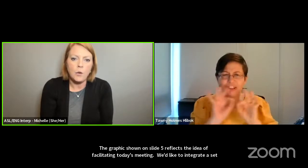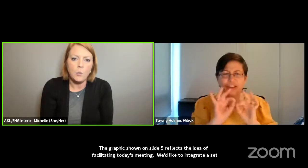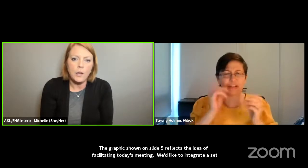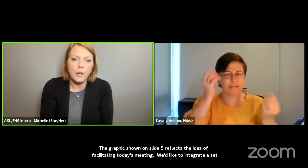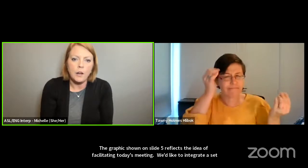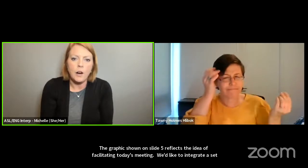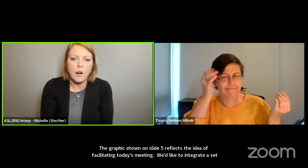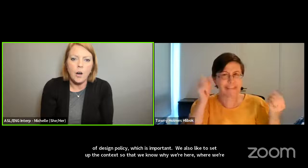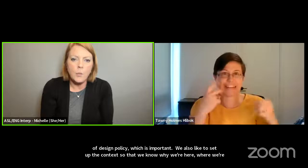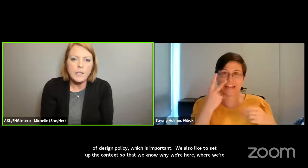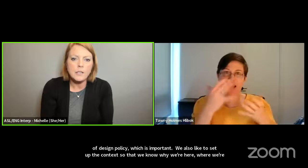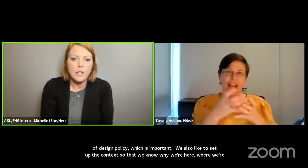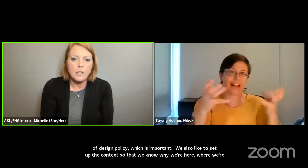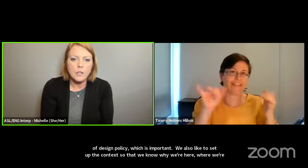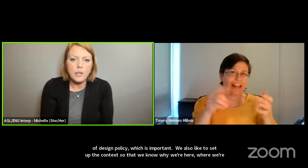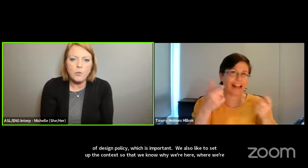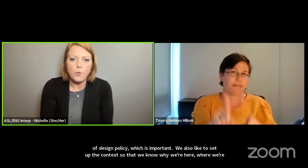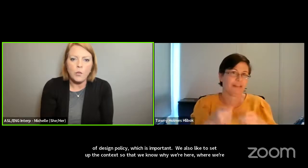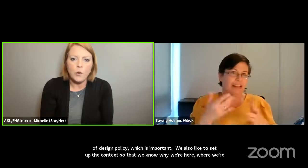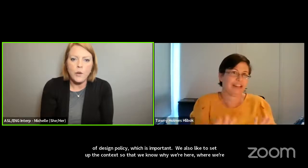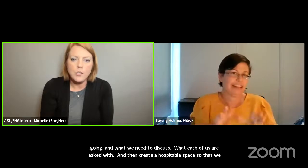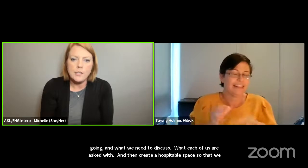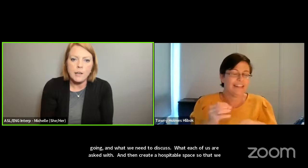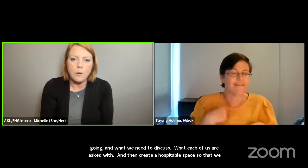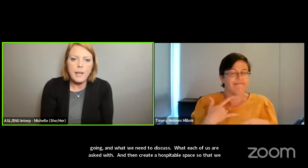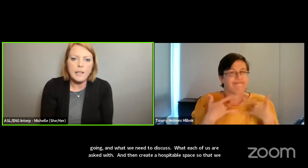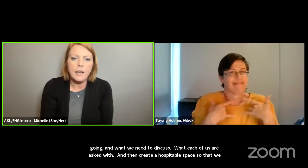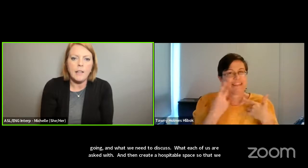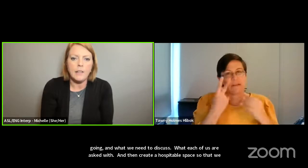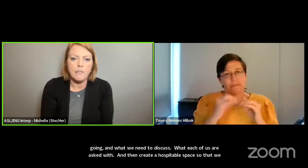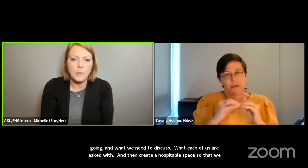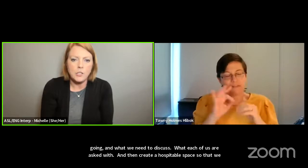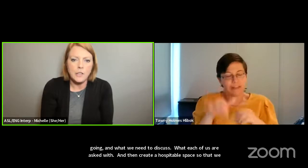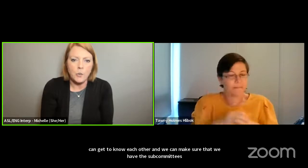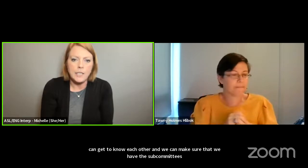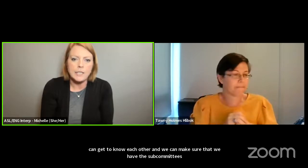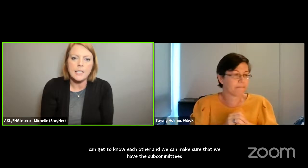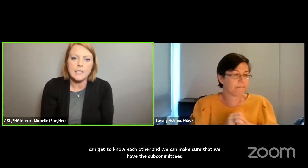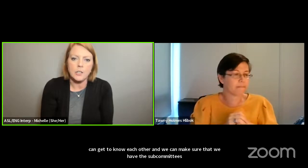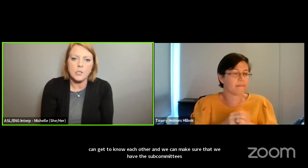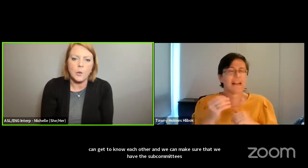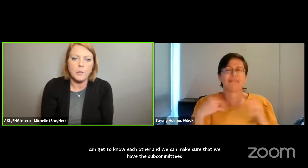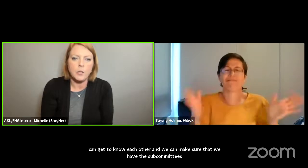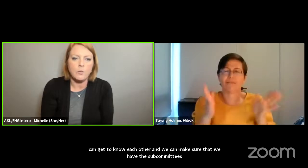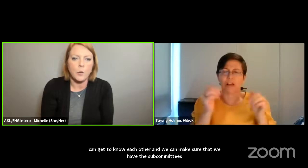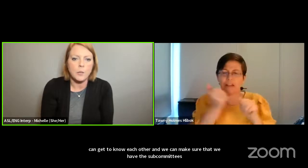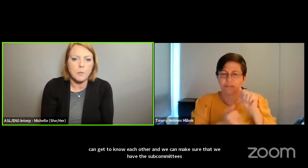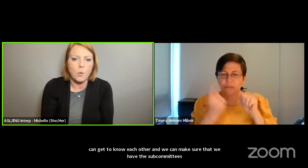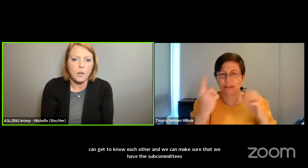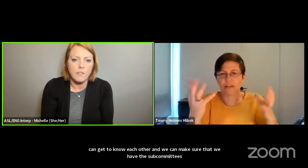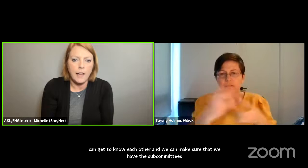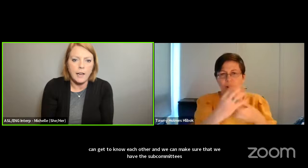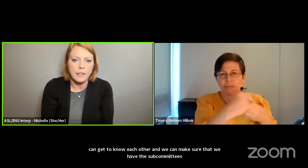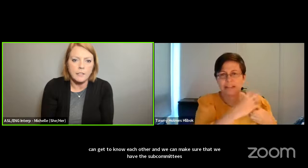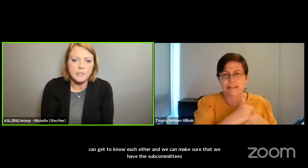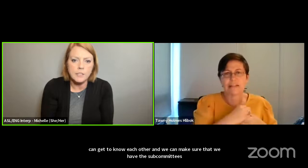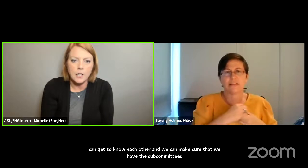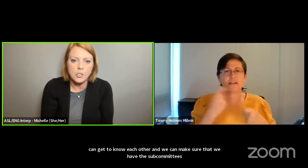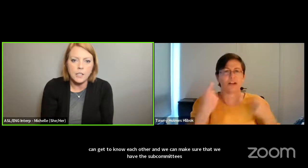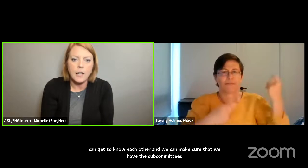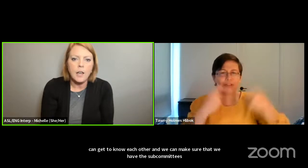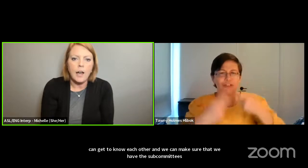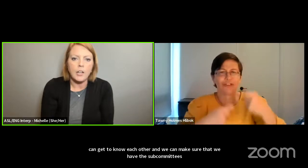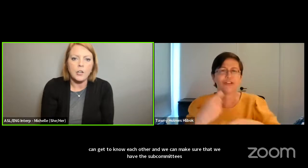And then we are always looking for the questions that remain and the information that we need to consider. So I'm looking forward to more of that kind